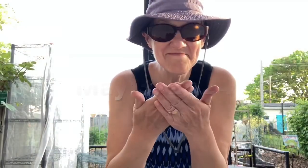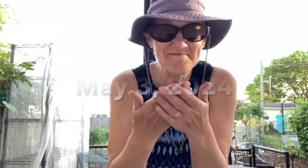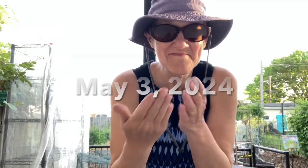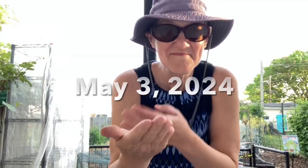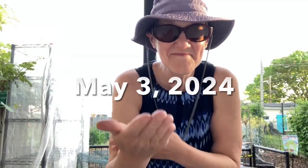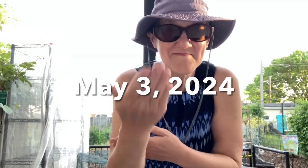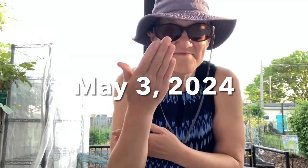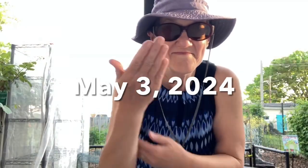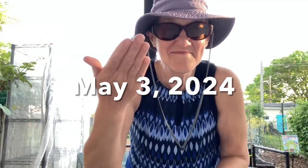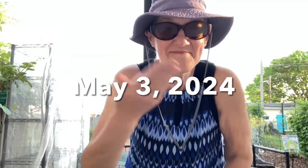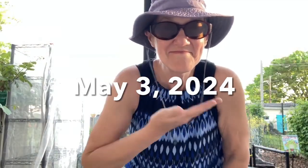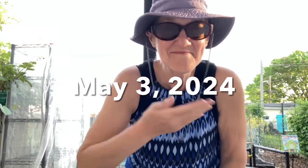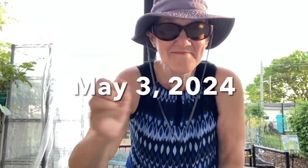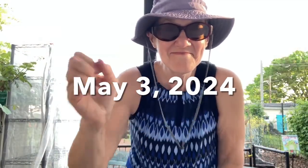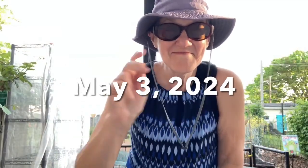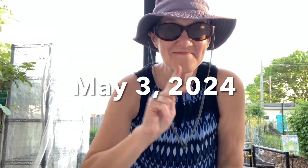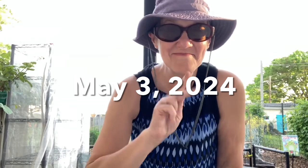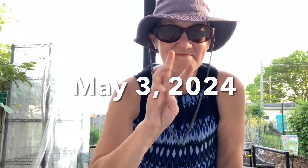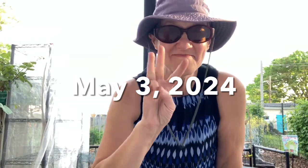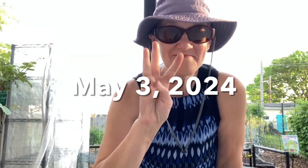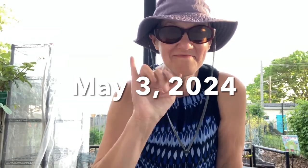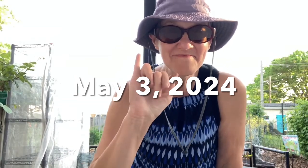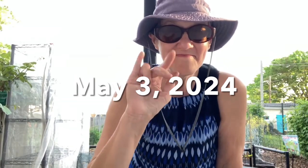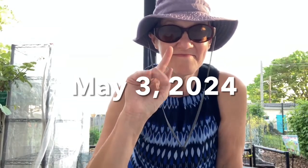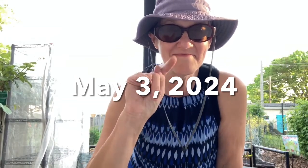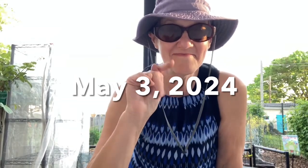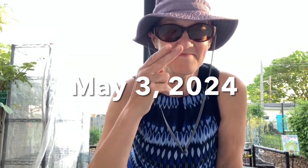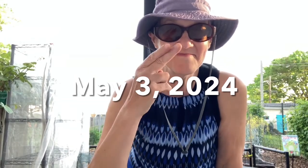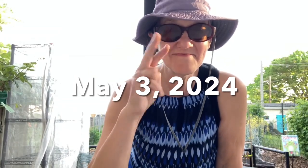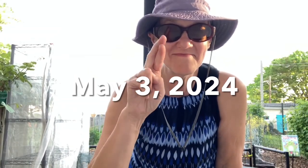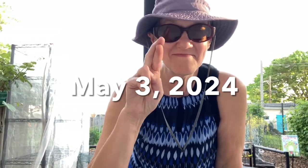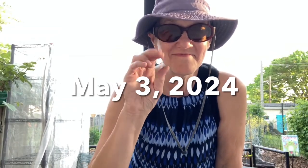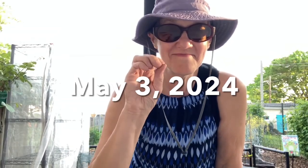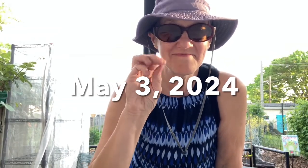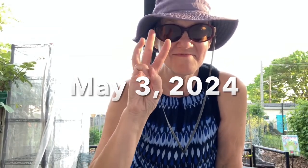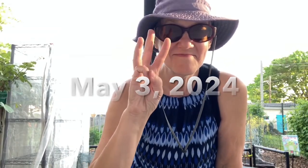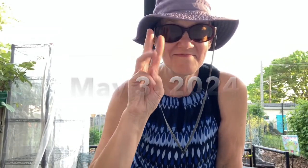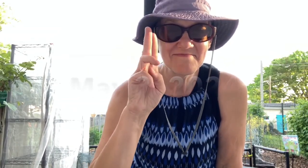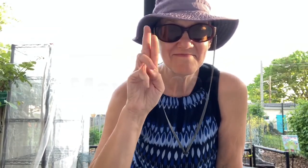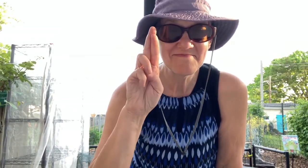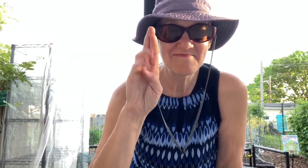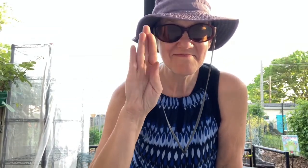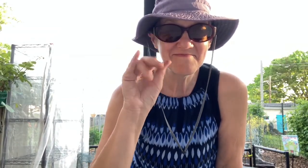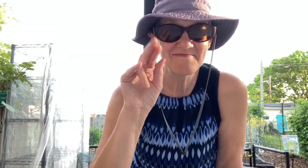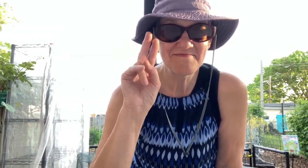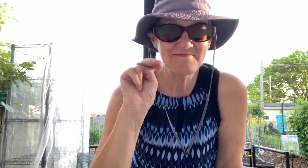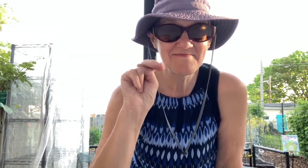Good morning and welcome back to Withrow Urban Homestead.